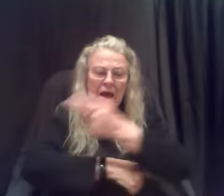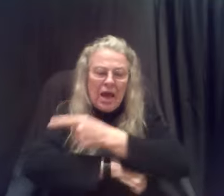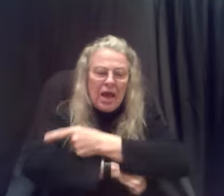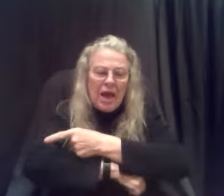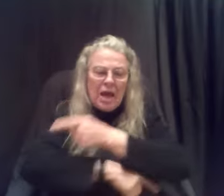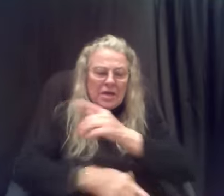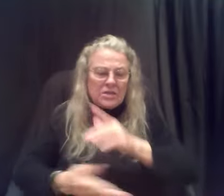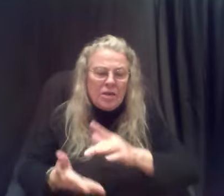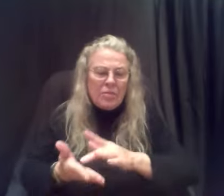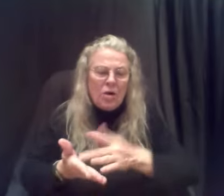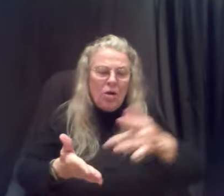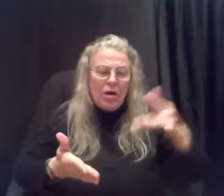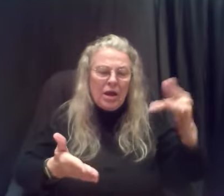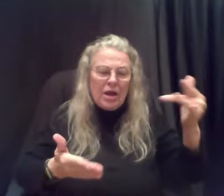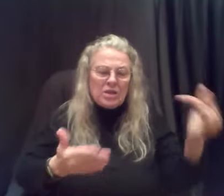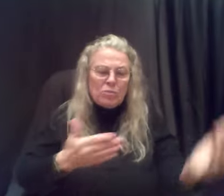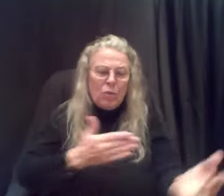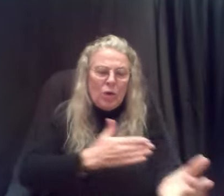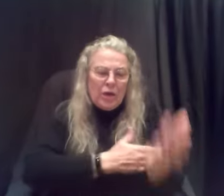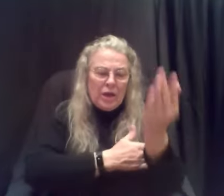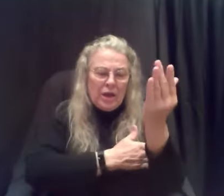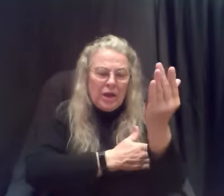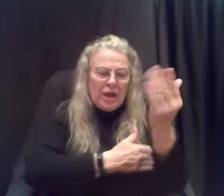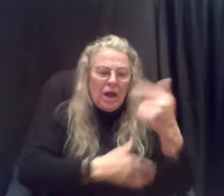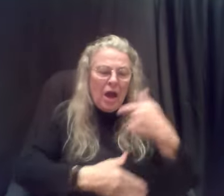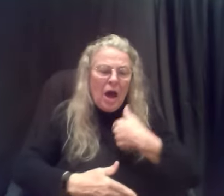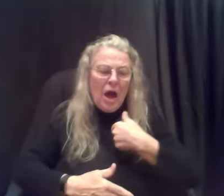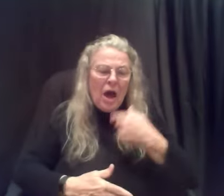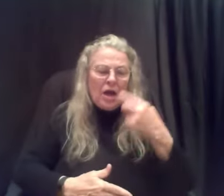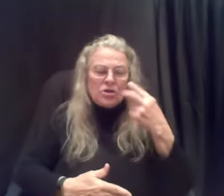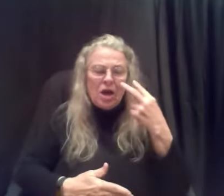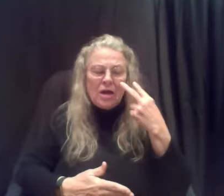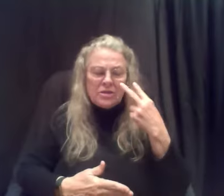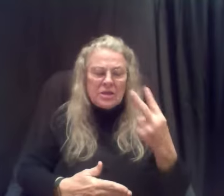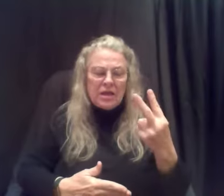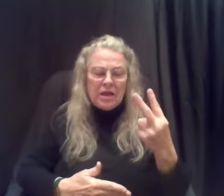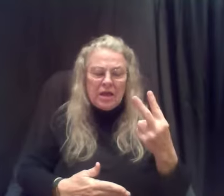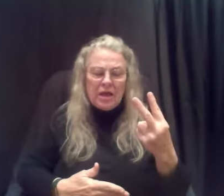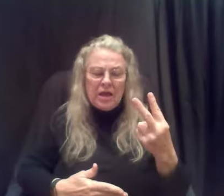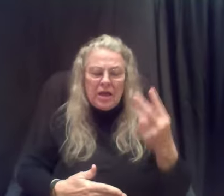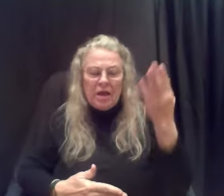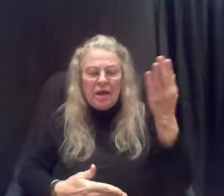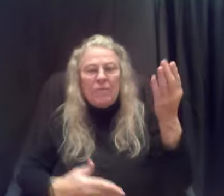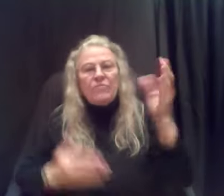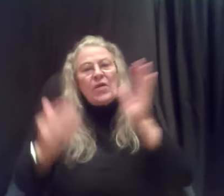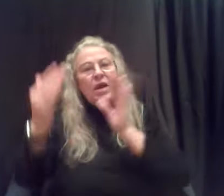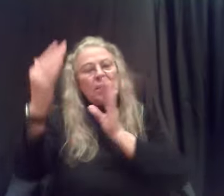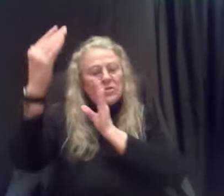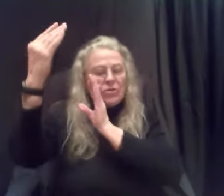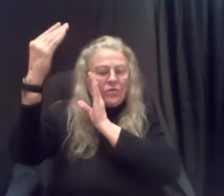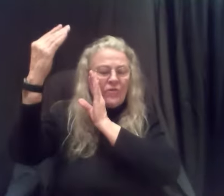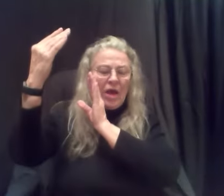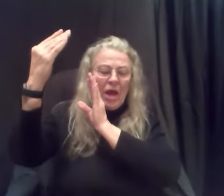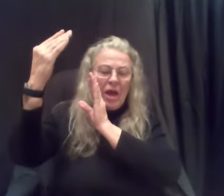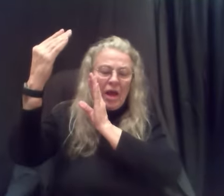someday, some glorious morning, I shall see him face to